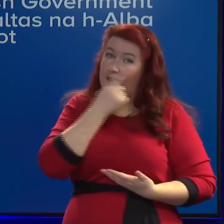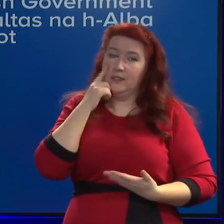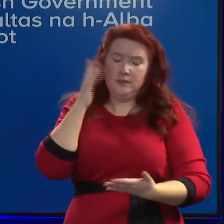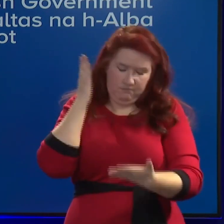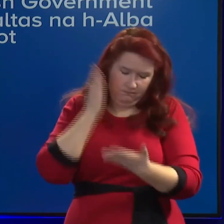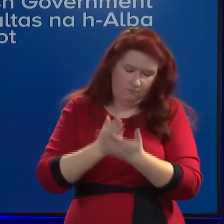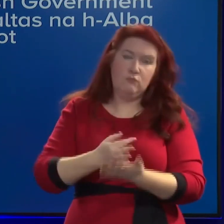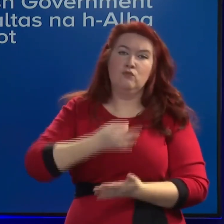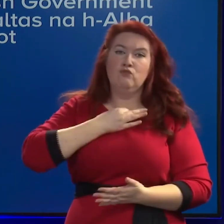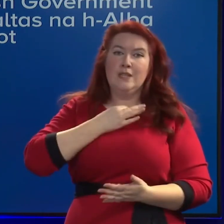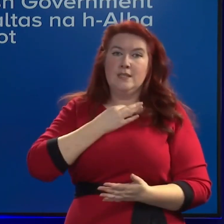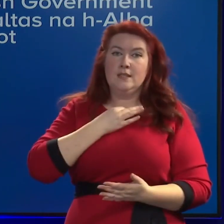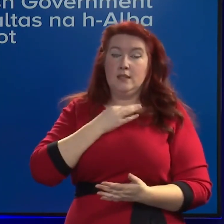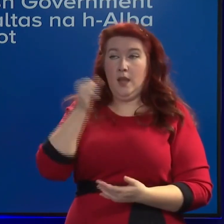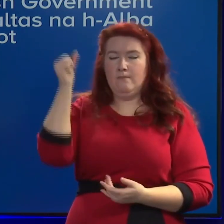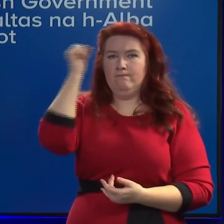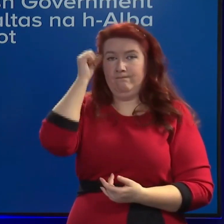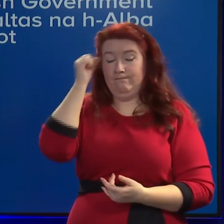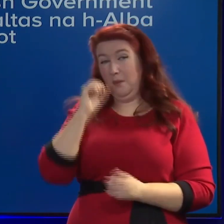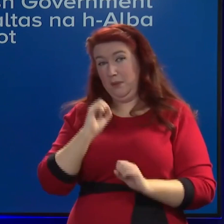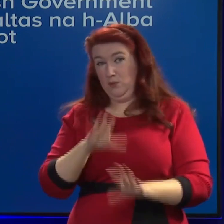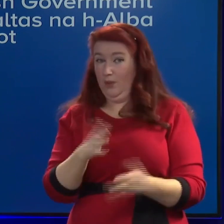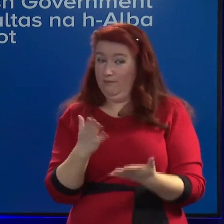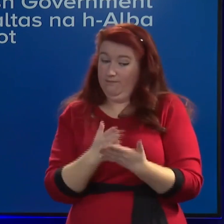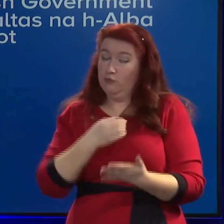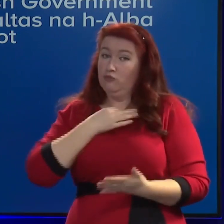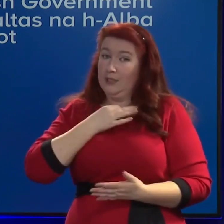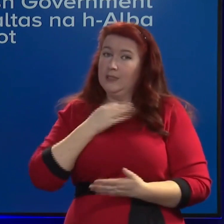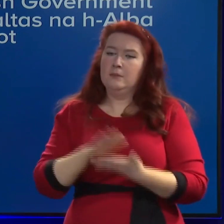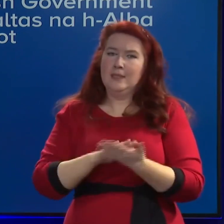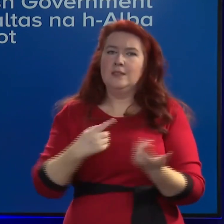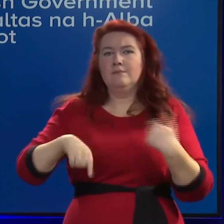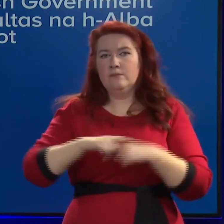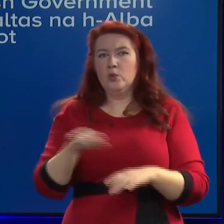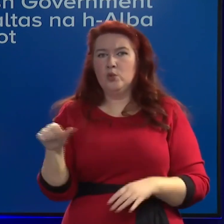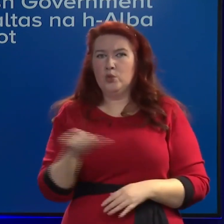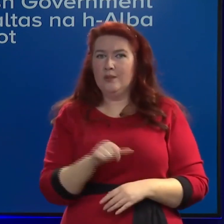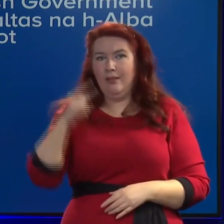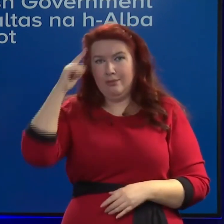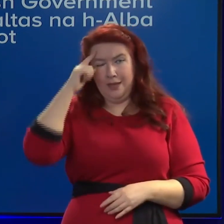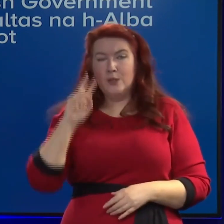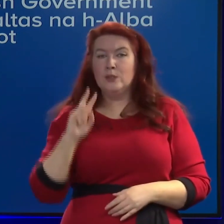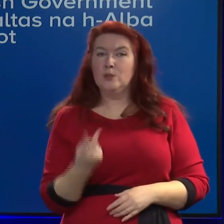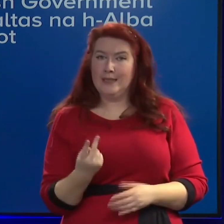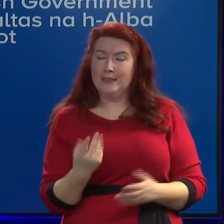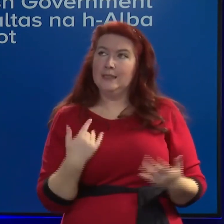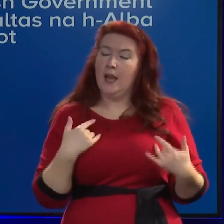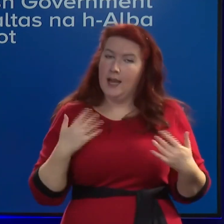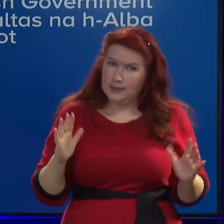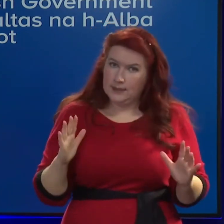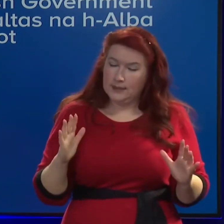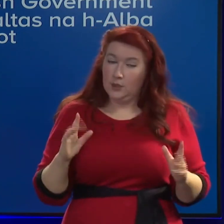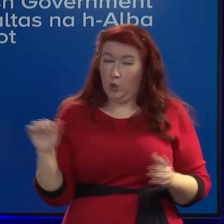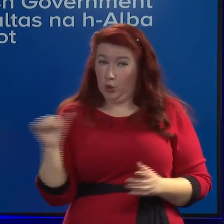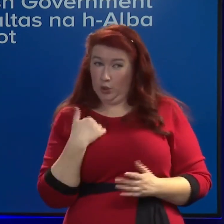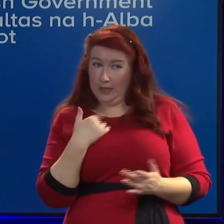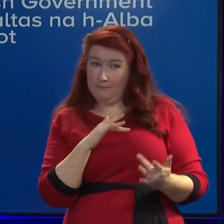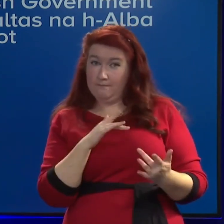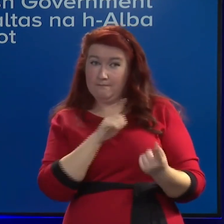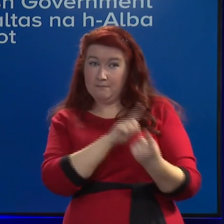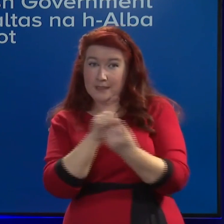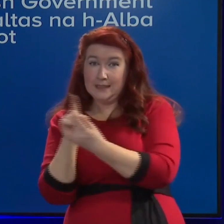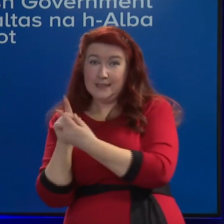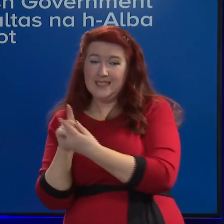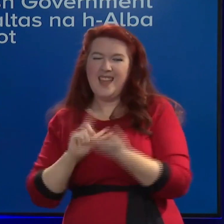I know about and have now shared with you, is that we should all think a bit more carefully about unnecessary contacts, especially